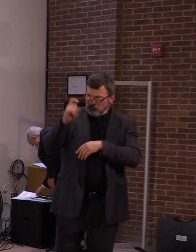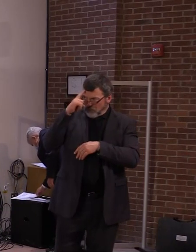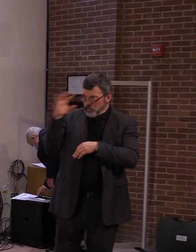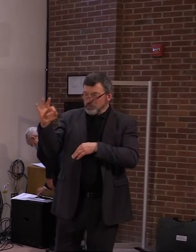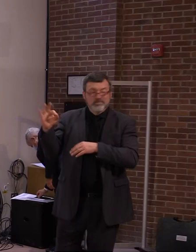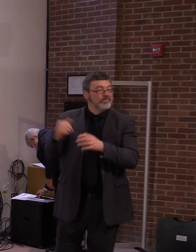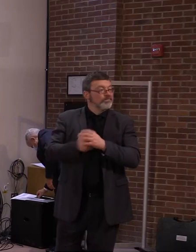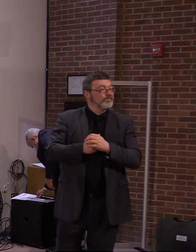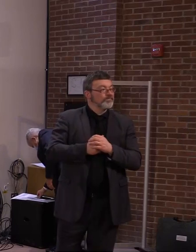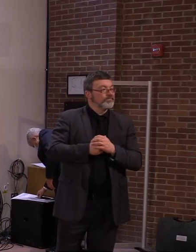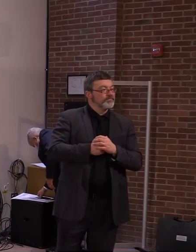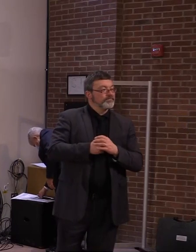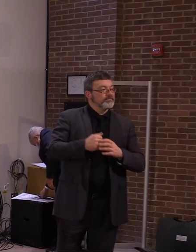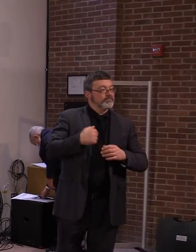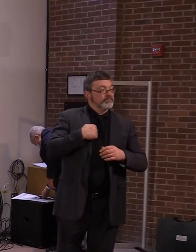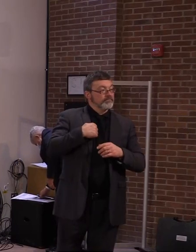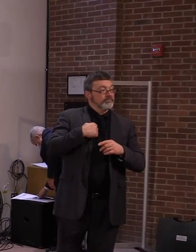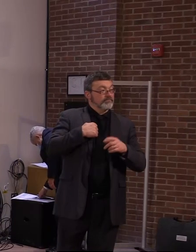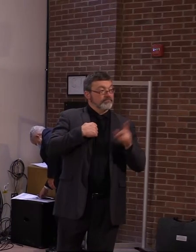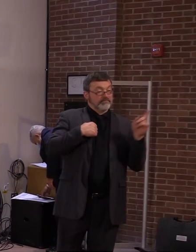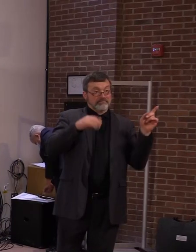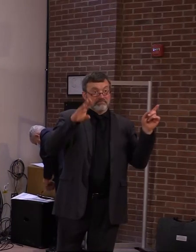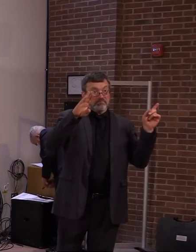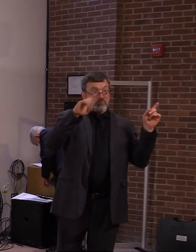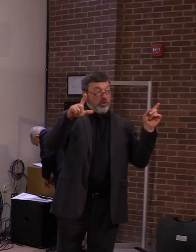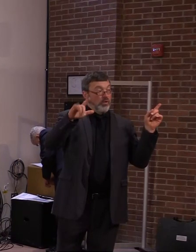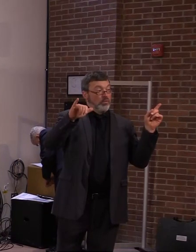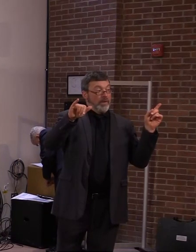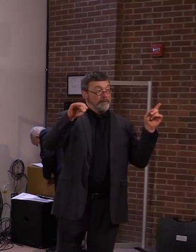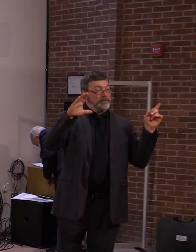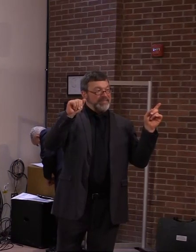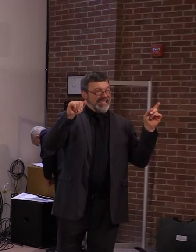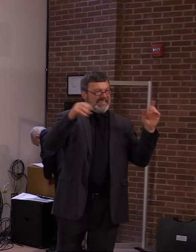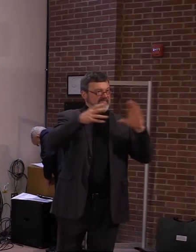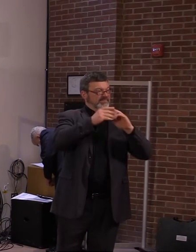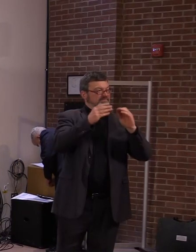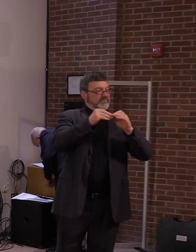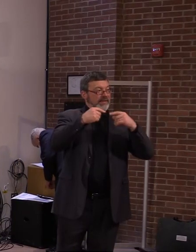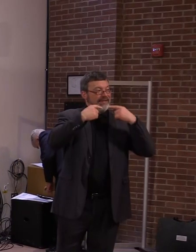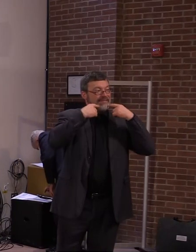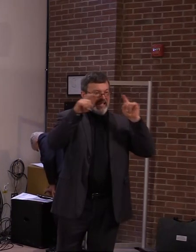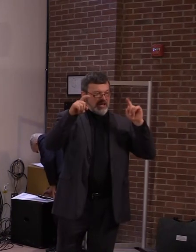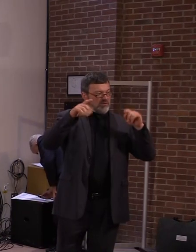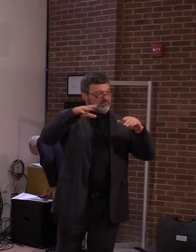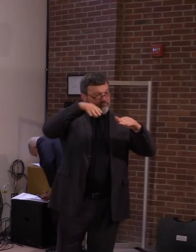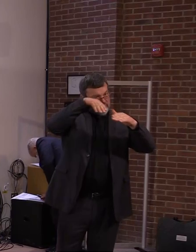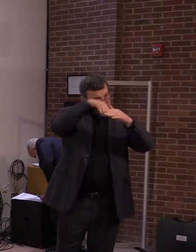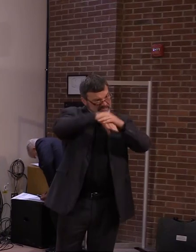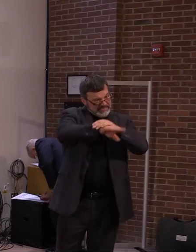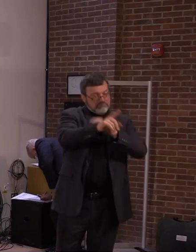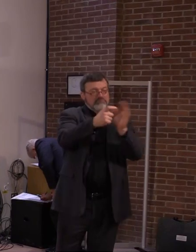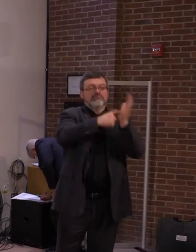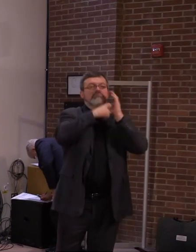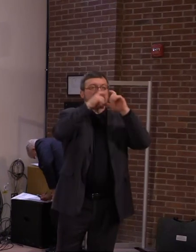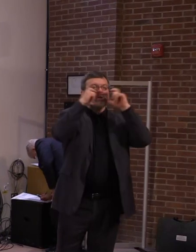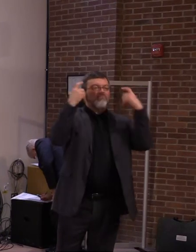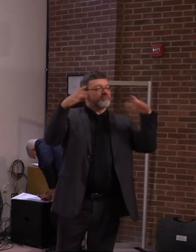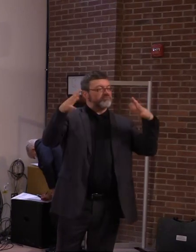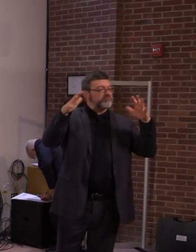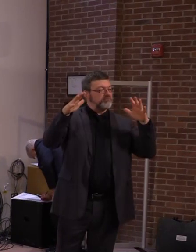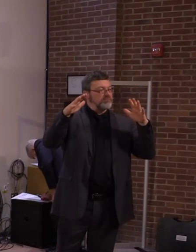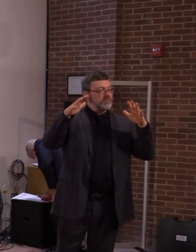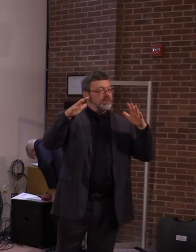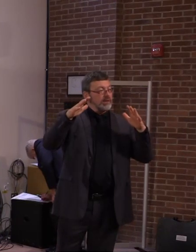The Burlington YMCA announced the day after the Burlington mask ordinance passed that it would require proof of